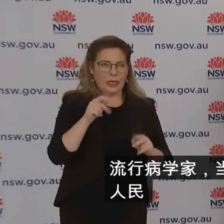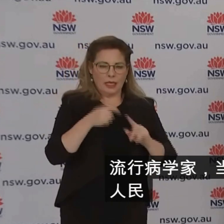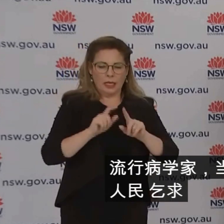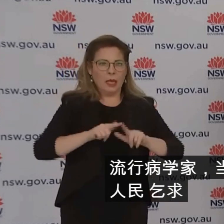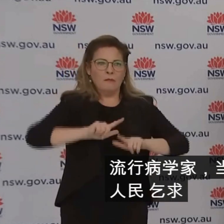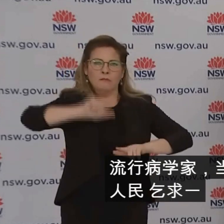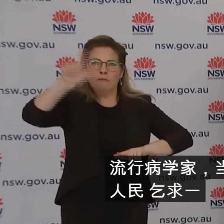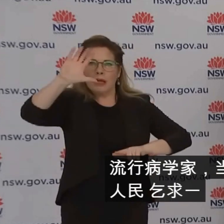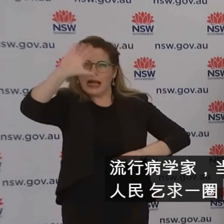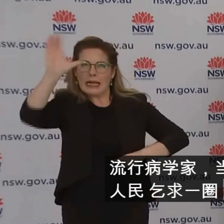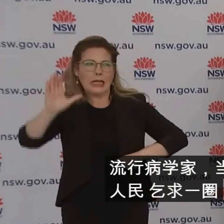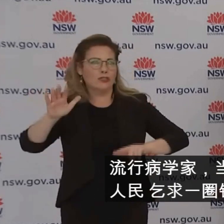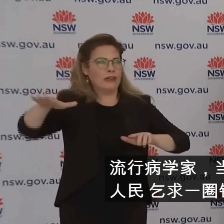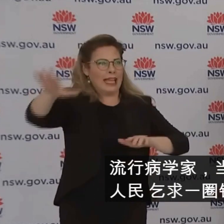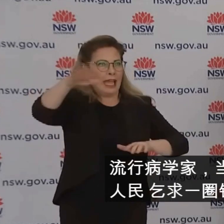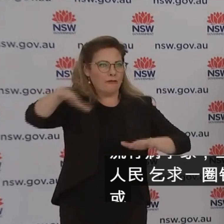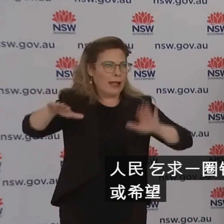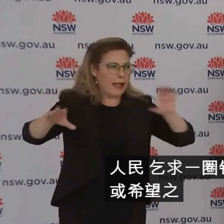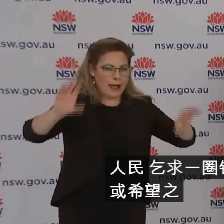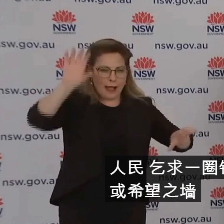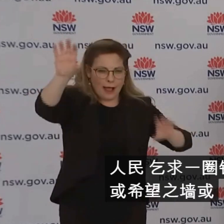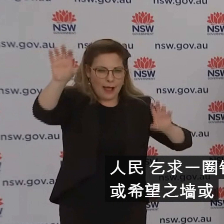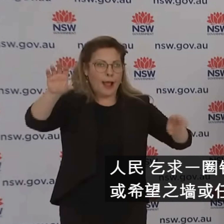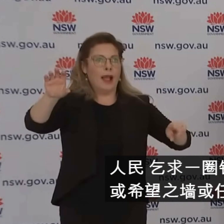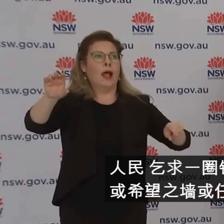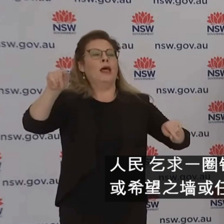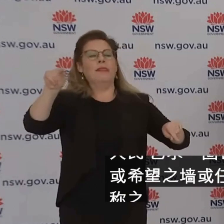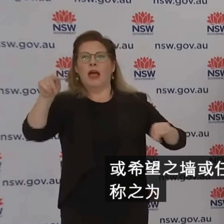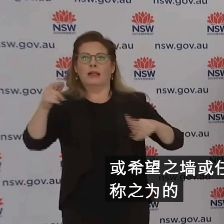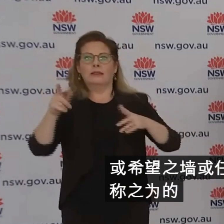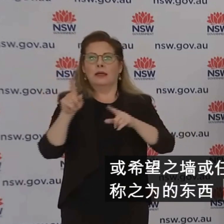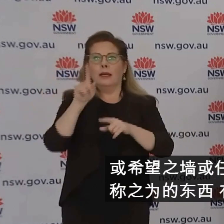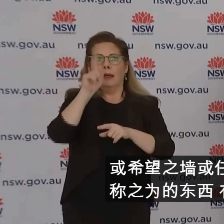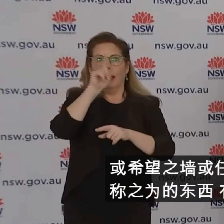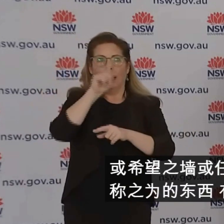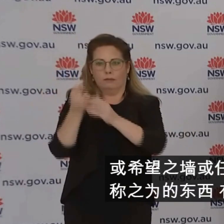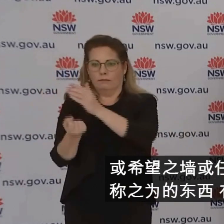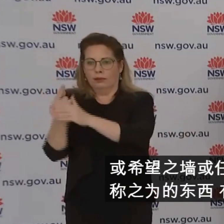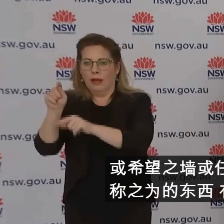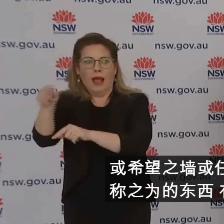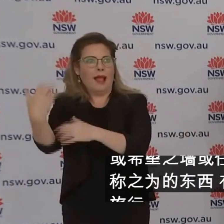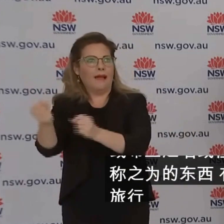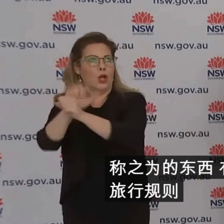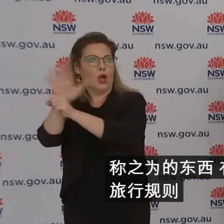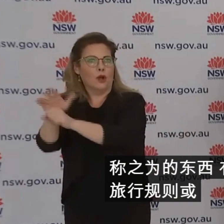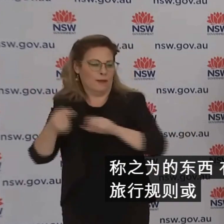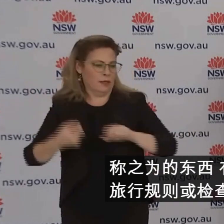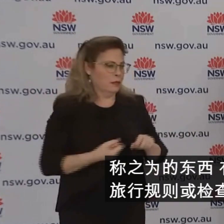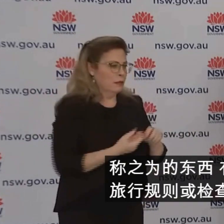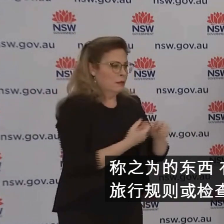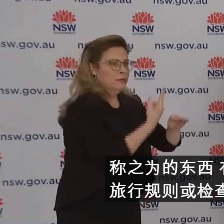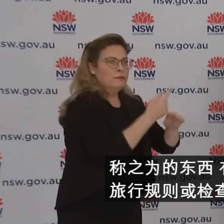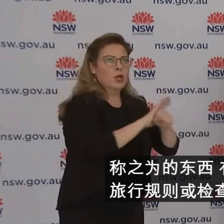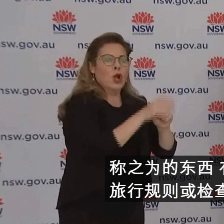regional people are begging for a ring of steel or a wall of hope or whatever we want to call it. Is there any plan for stricter travel rules